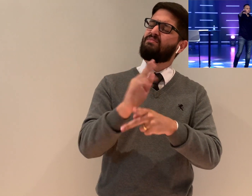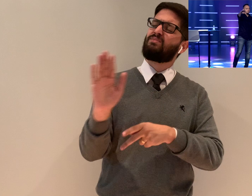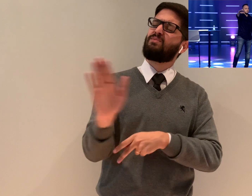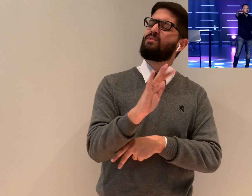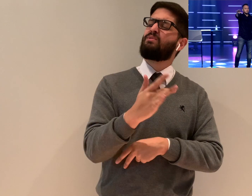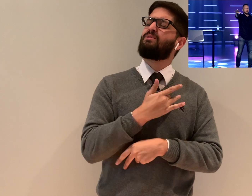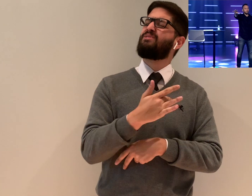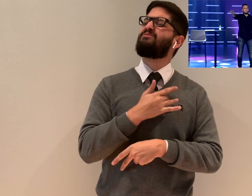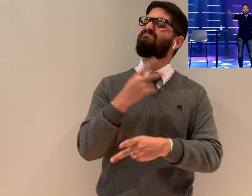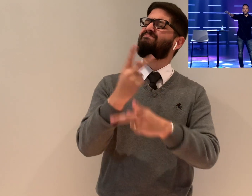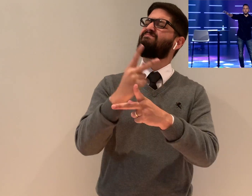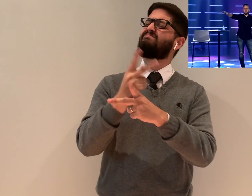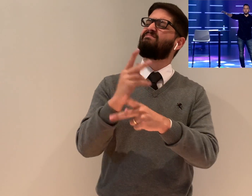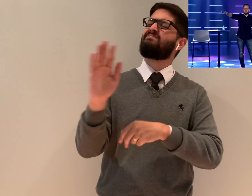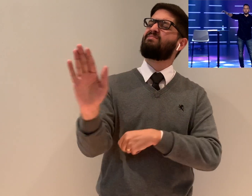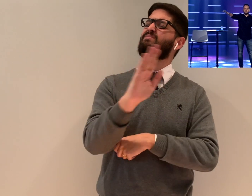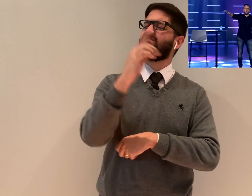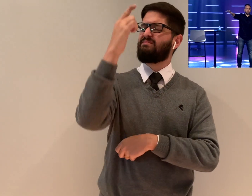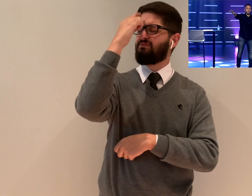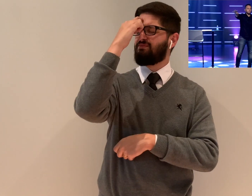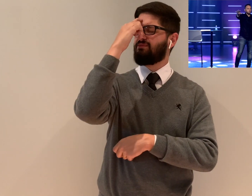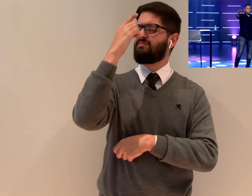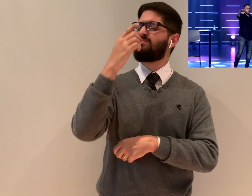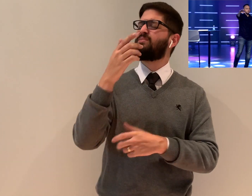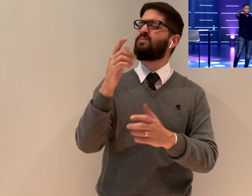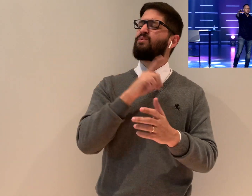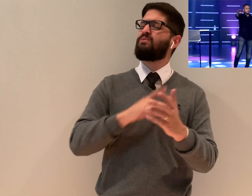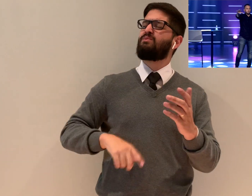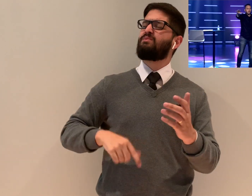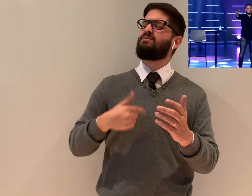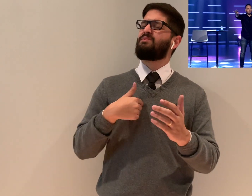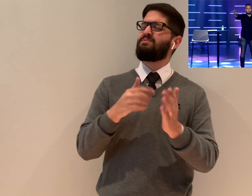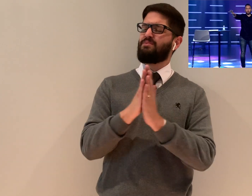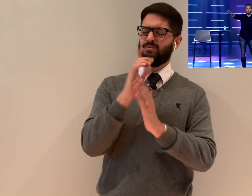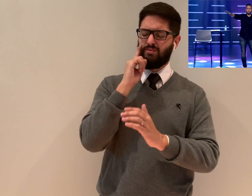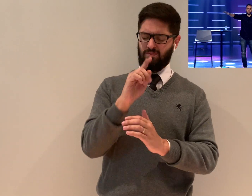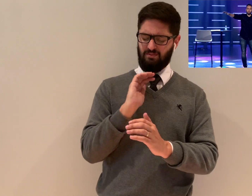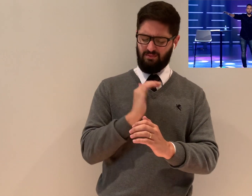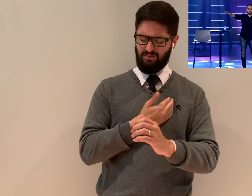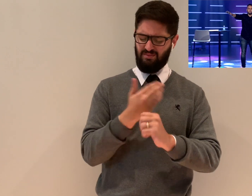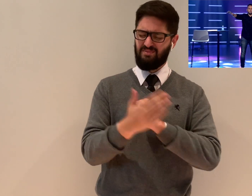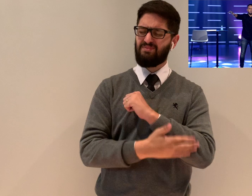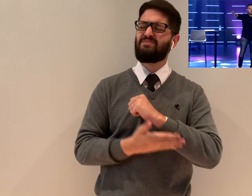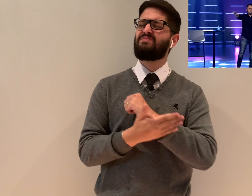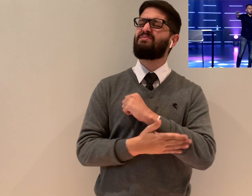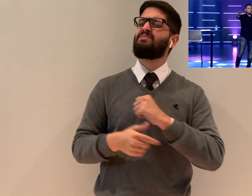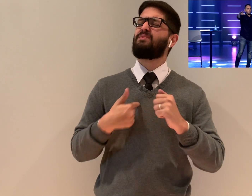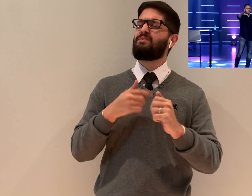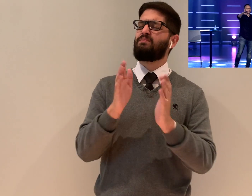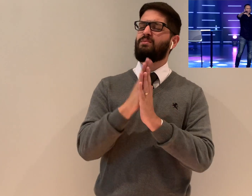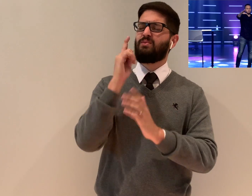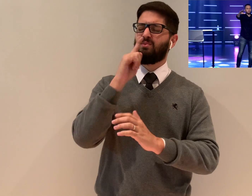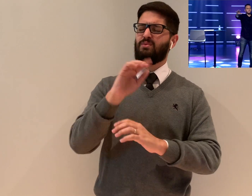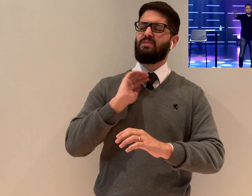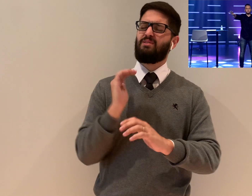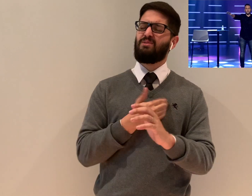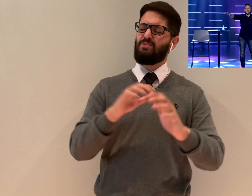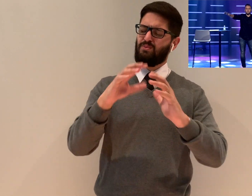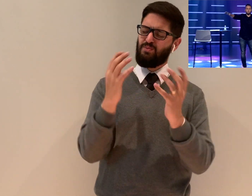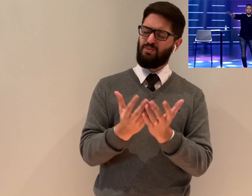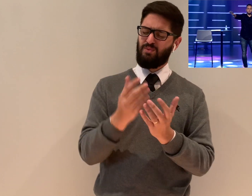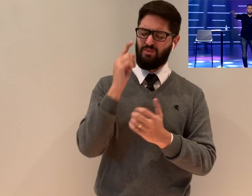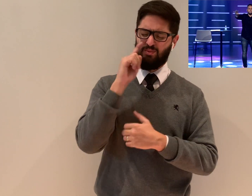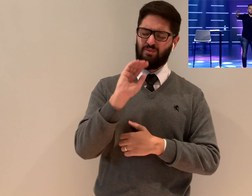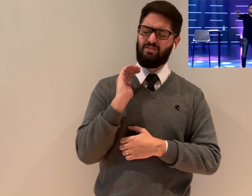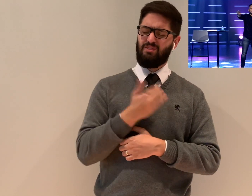minds. Lord, I pray for our country. I pray for our world. I pray for our governmental leaders, God.